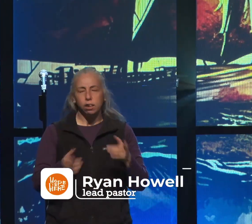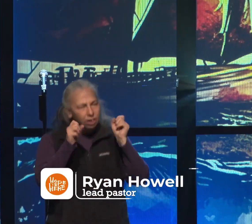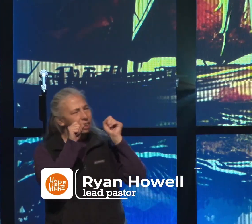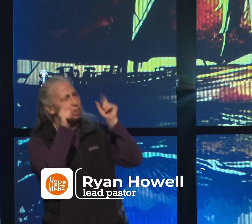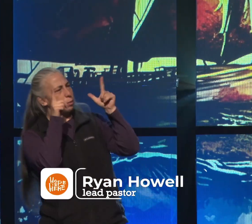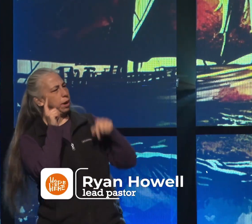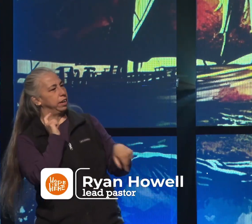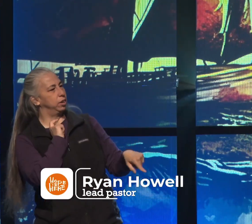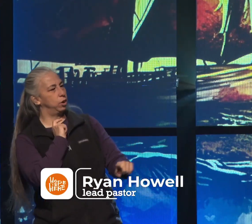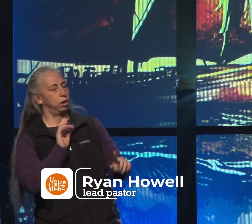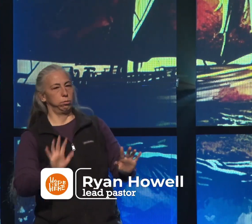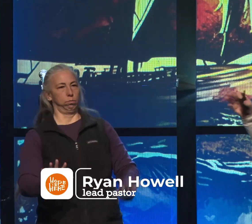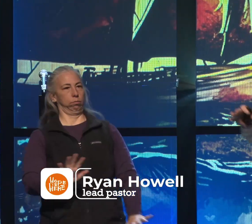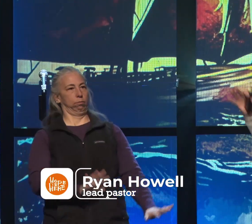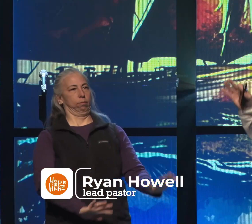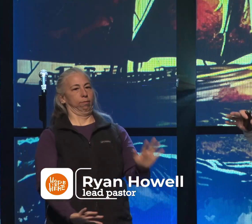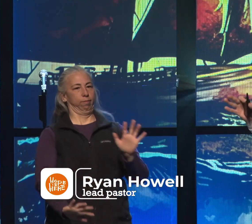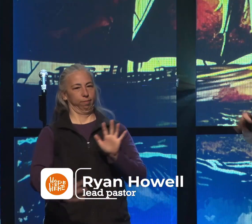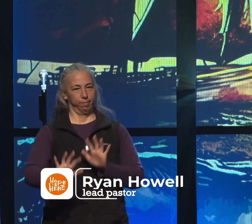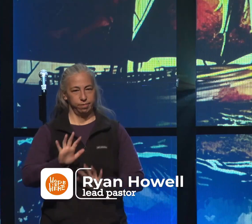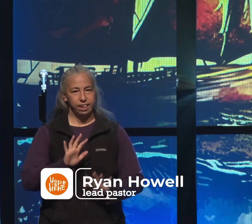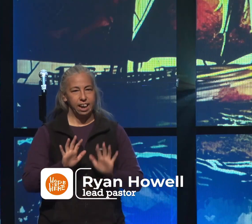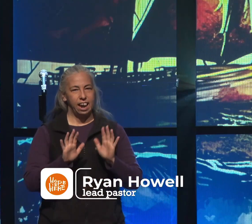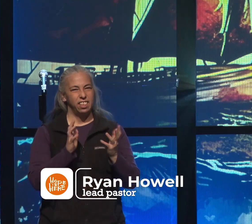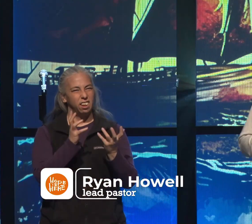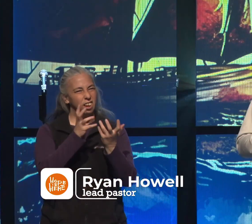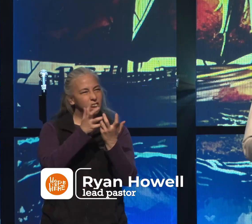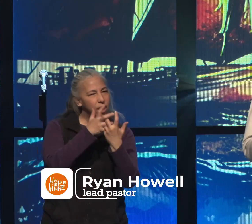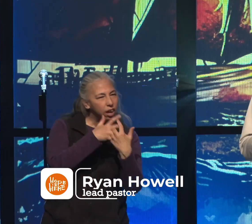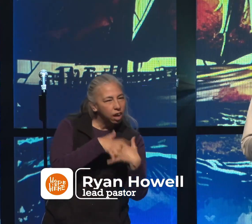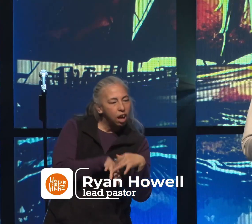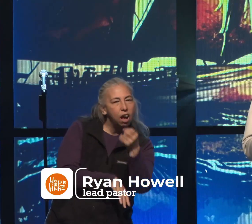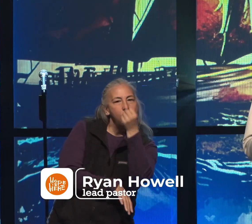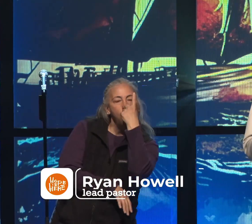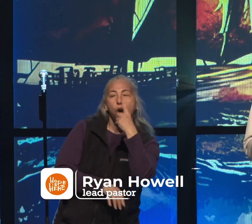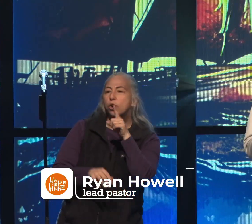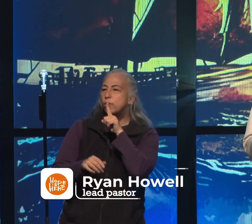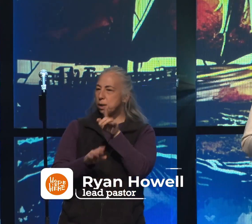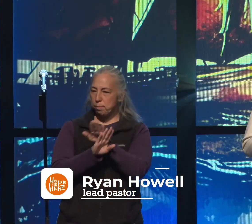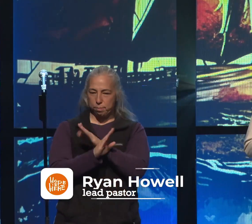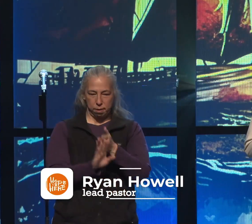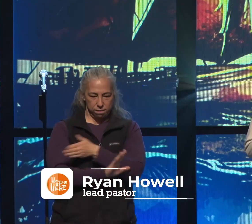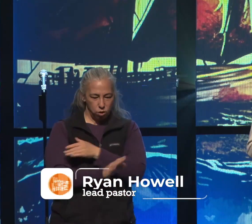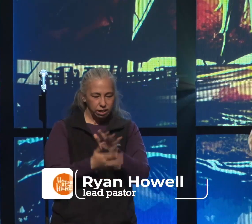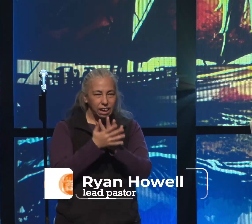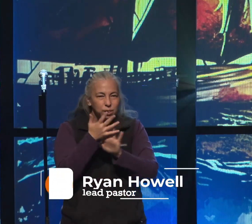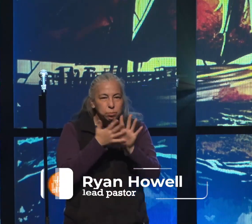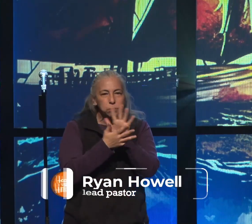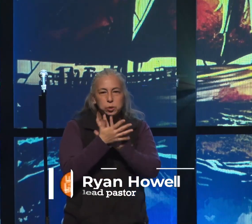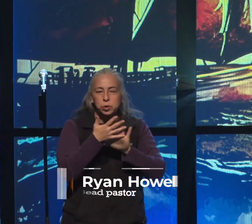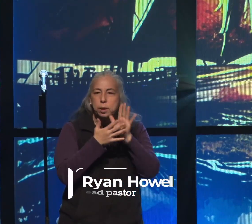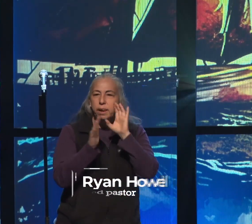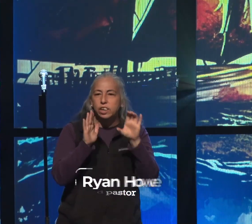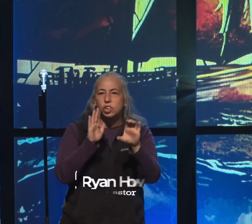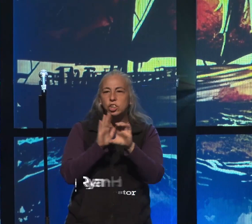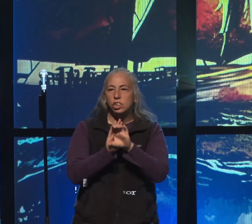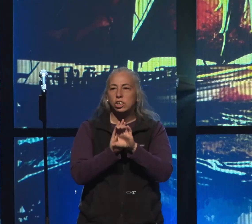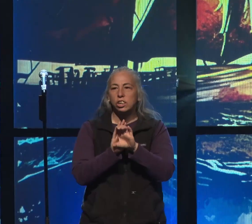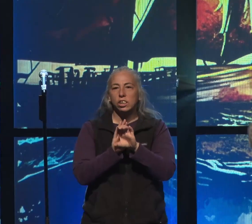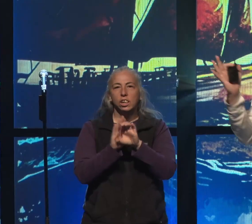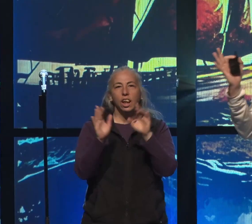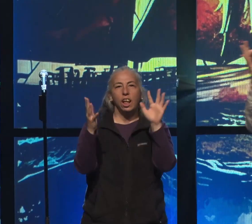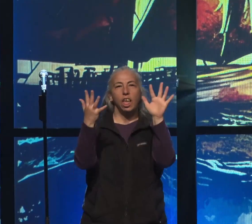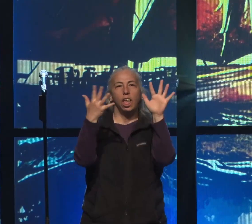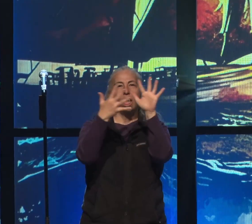guests. I understand that, but you'll adjust. It's kind of like one of those blurry pictures, where you look at it long enough and then the image comes together.